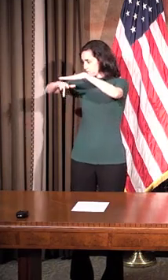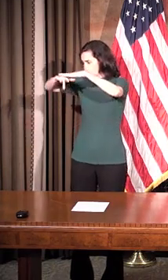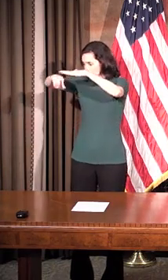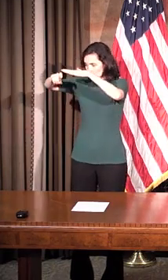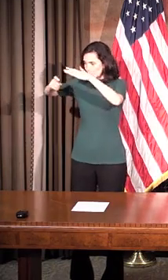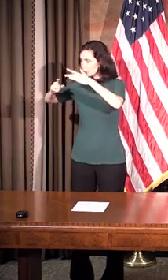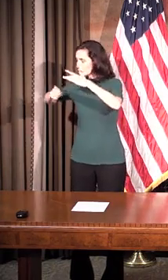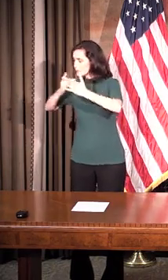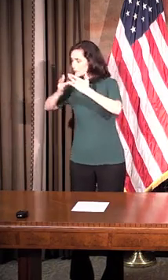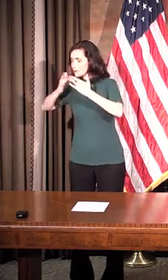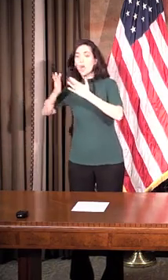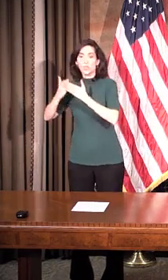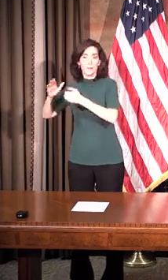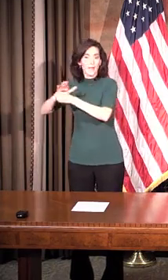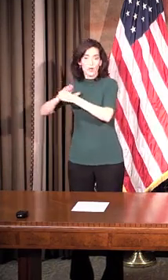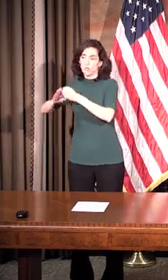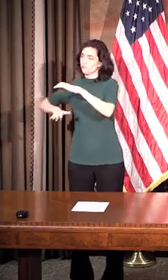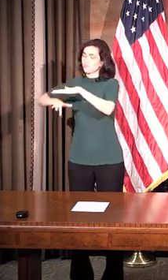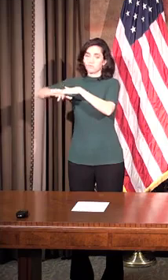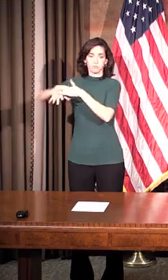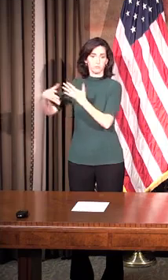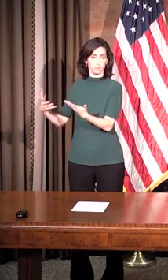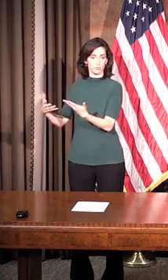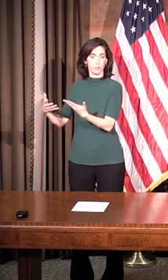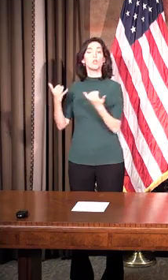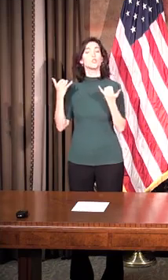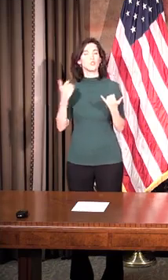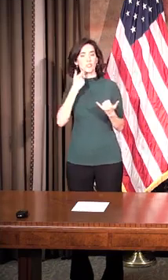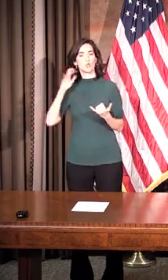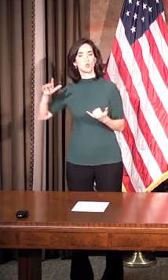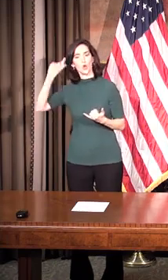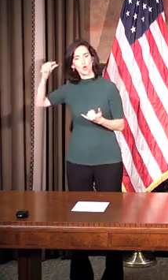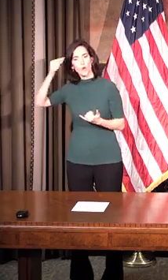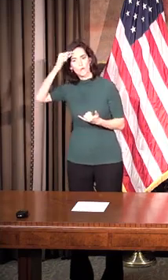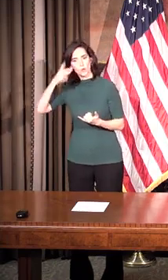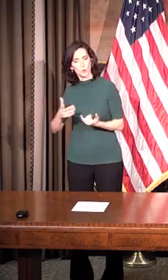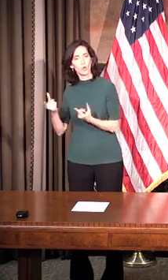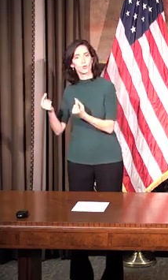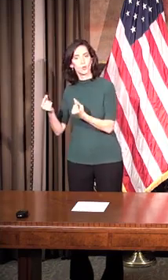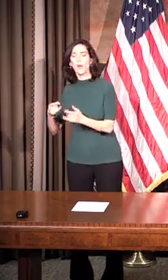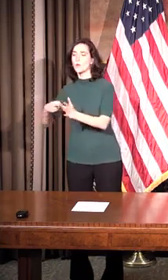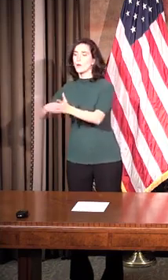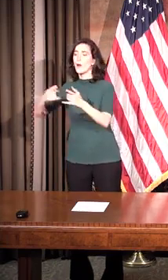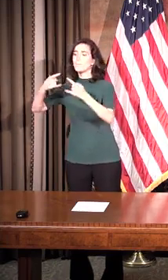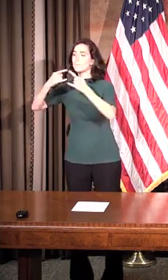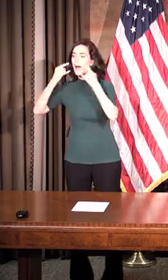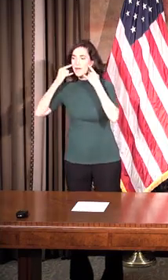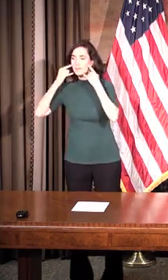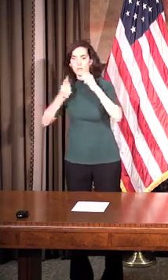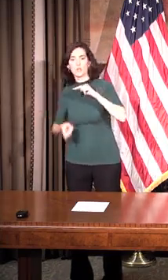certain parts of that state, which is why the governor today expanded the mask mandate to include more new counties than he